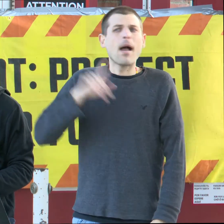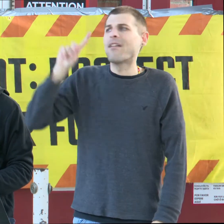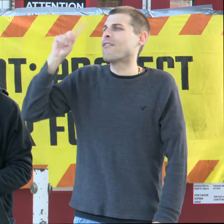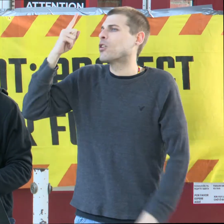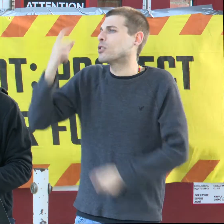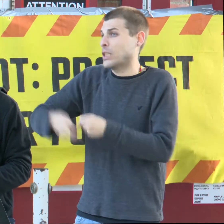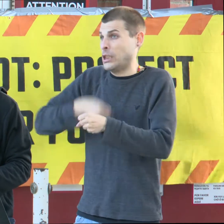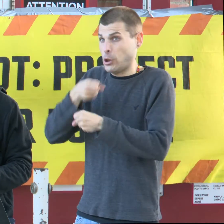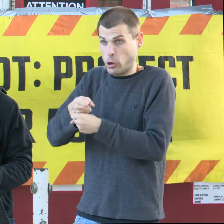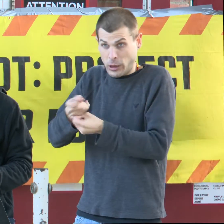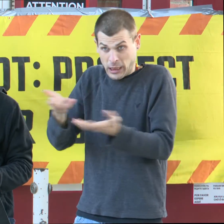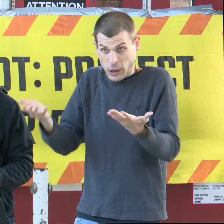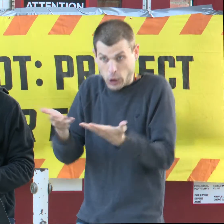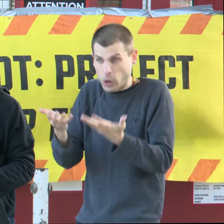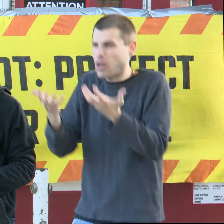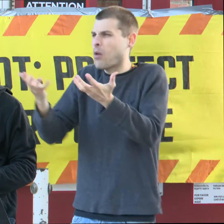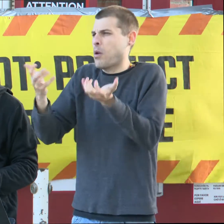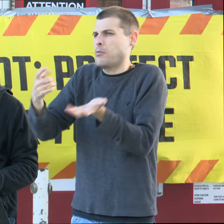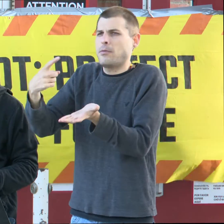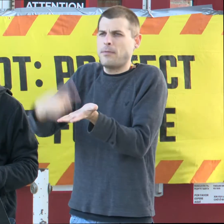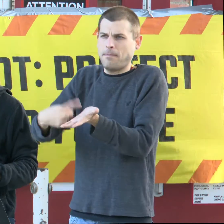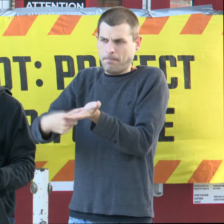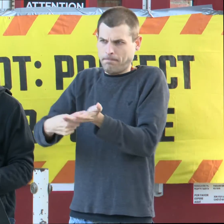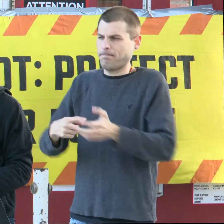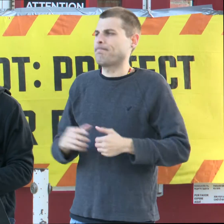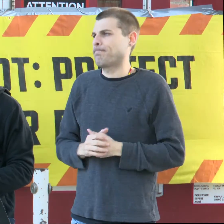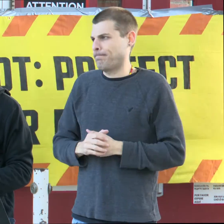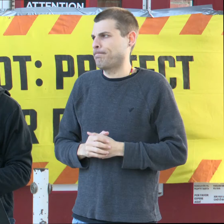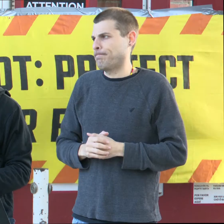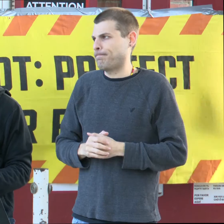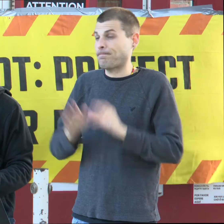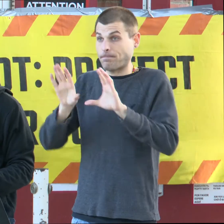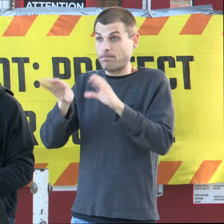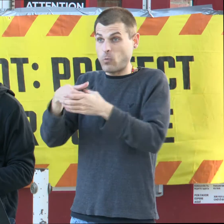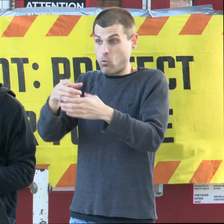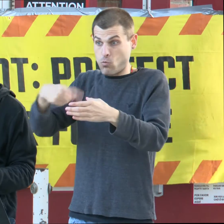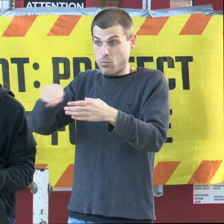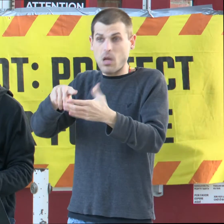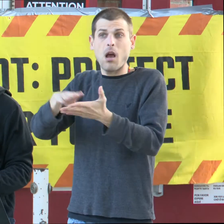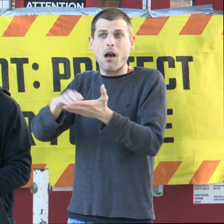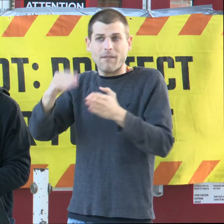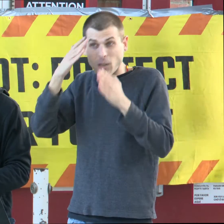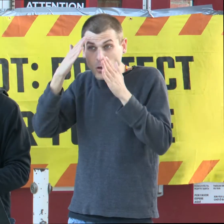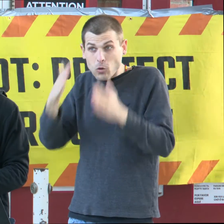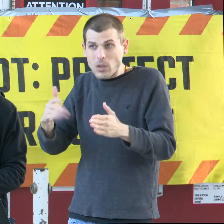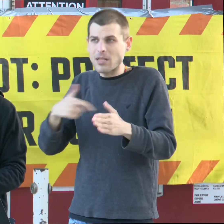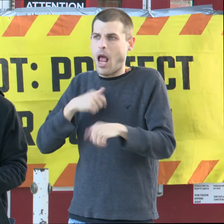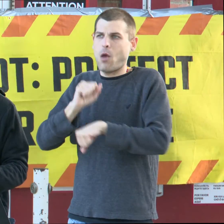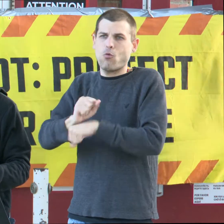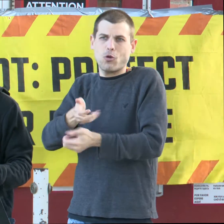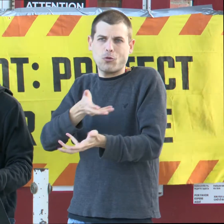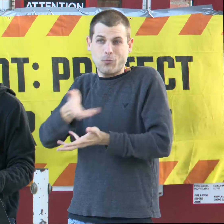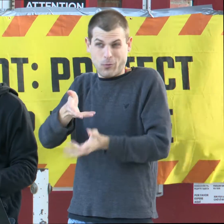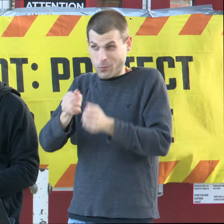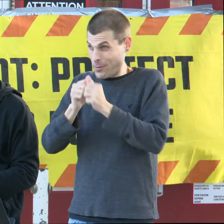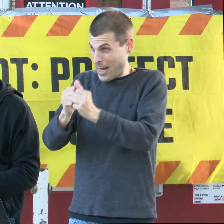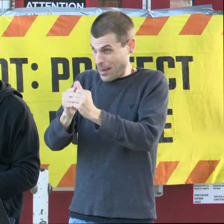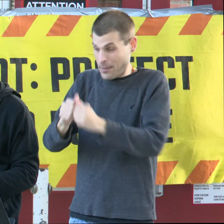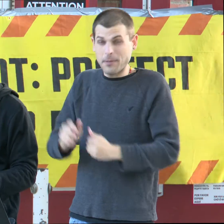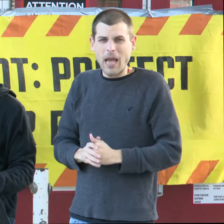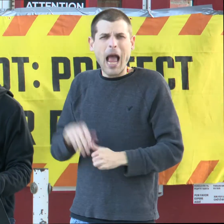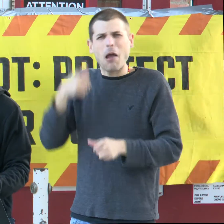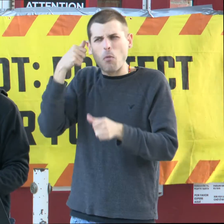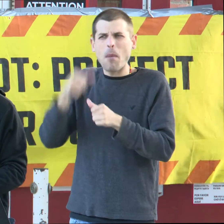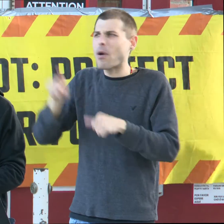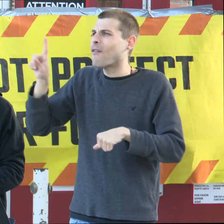here and working with a group of students. And this work just first started as, hey, you all want to come in and meet at